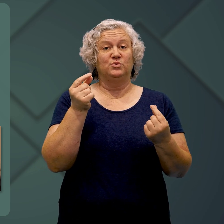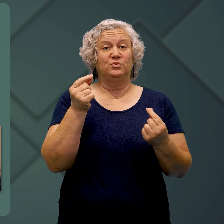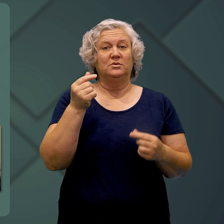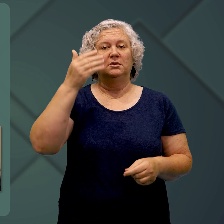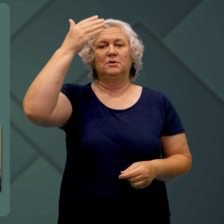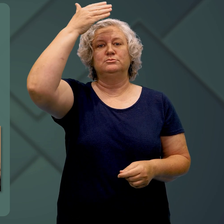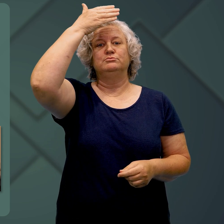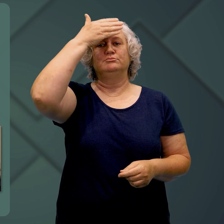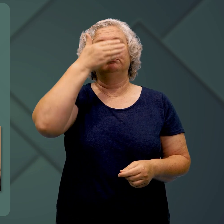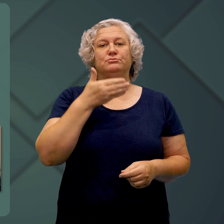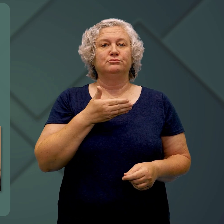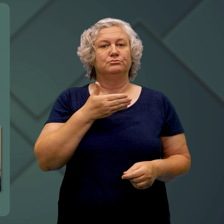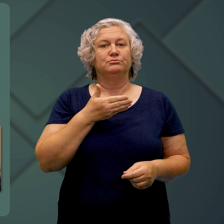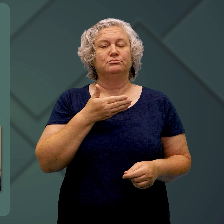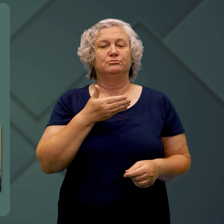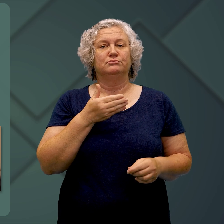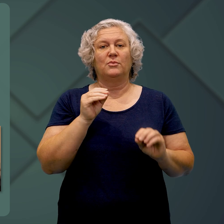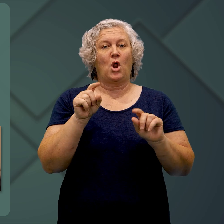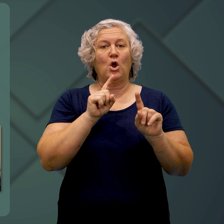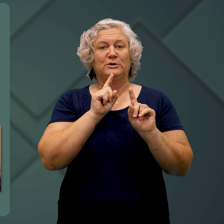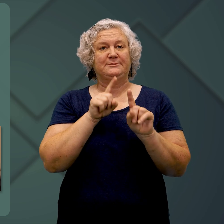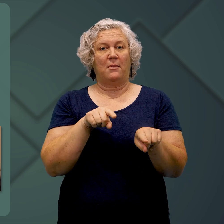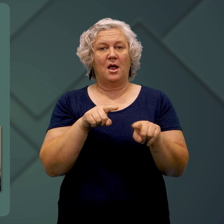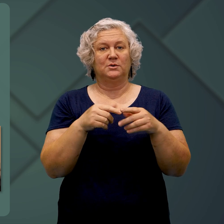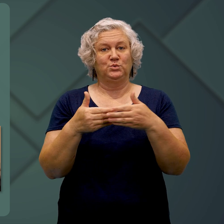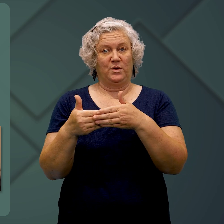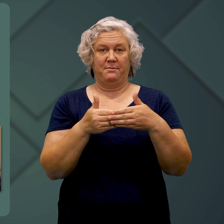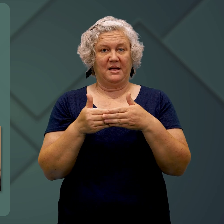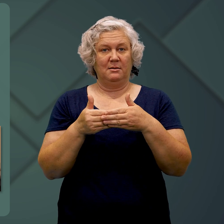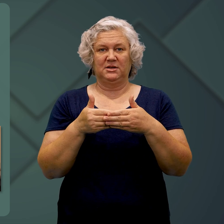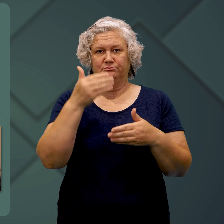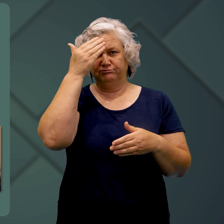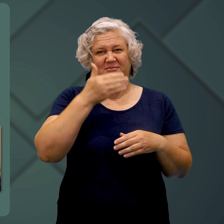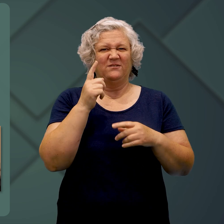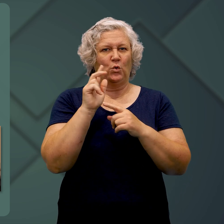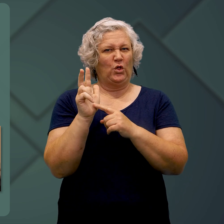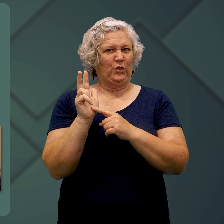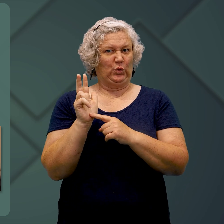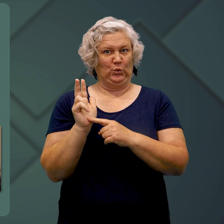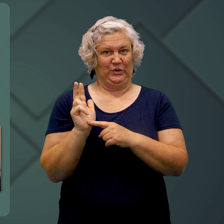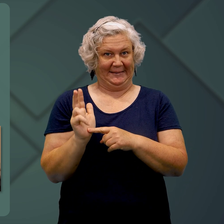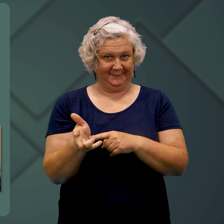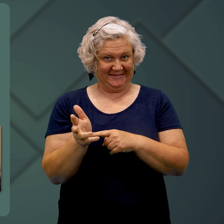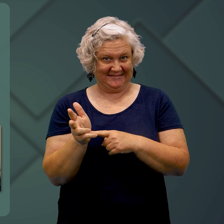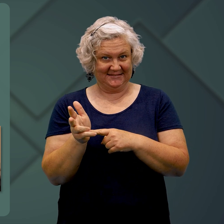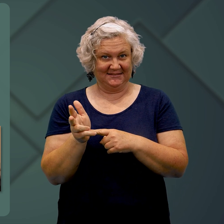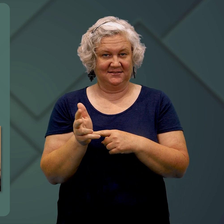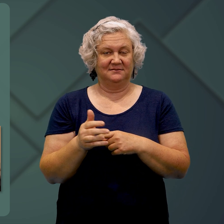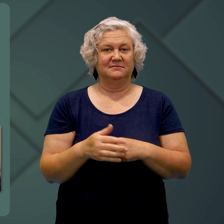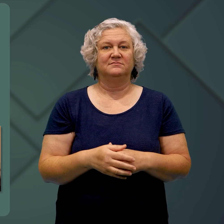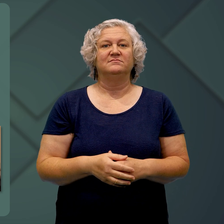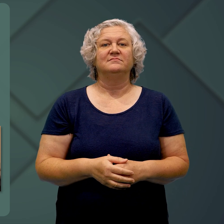and then the mother put on a completely still face. She had no response to the baby for 3 minutes.